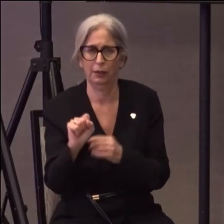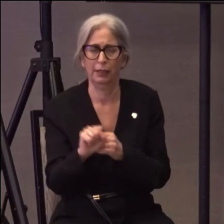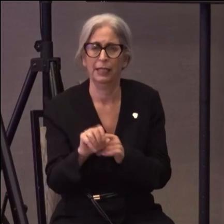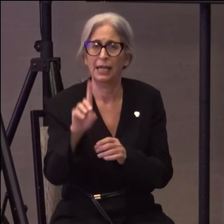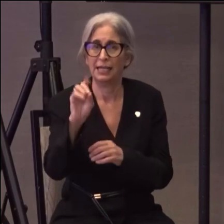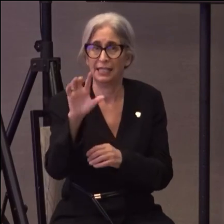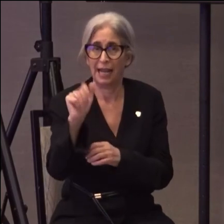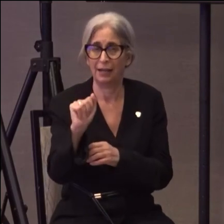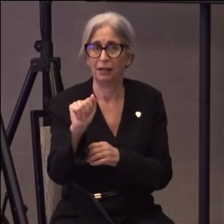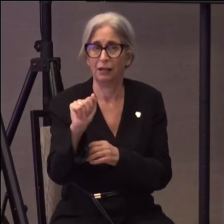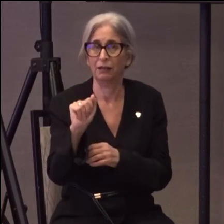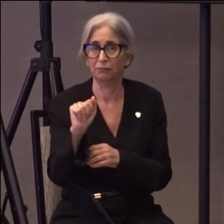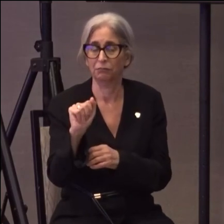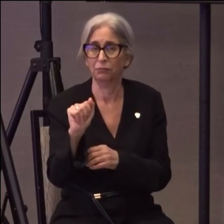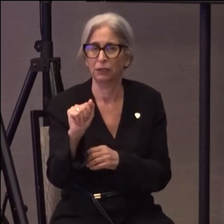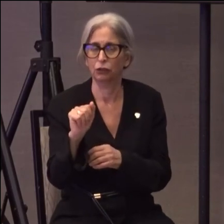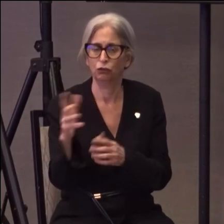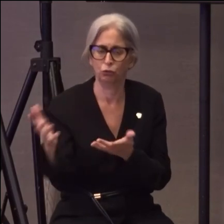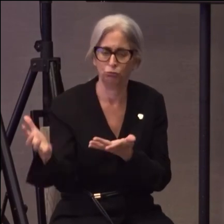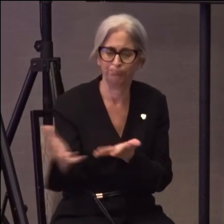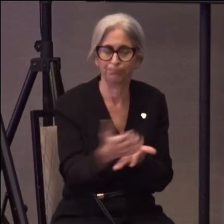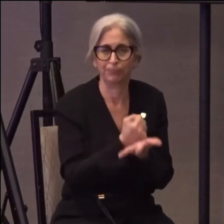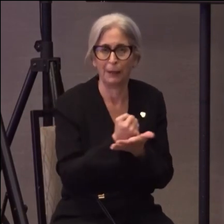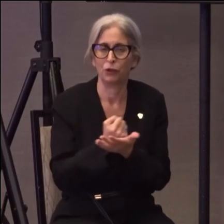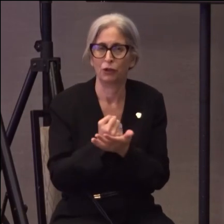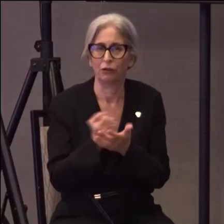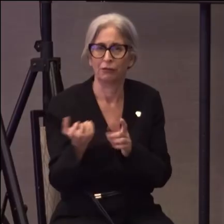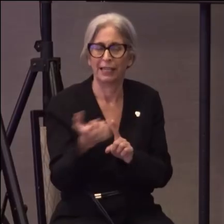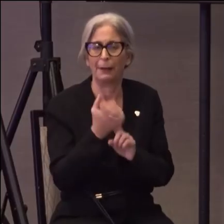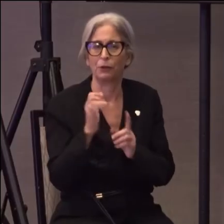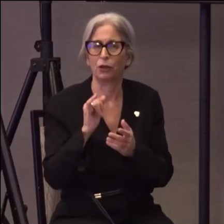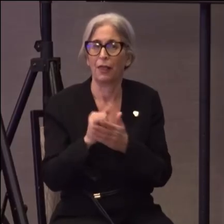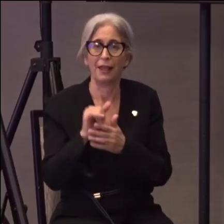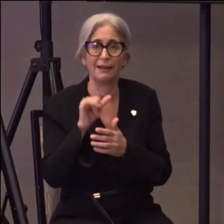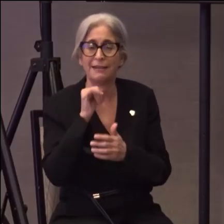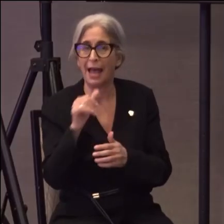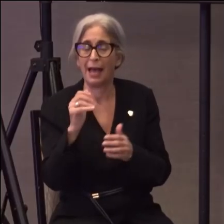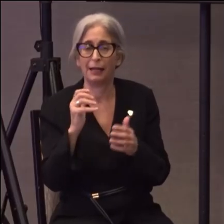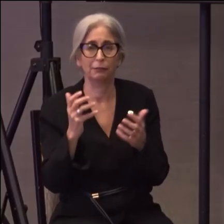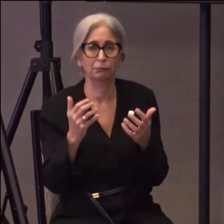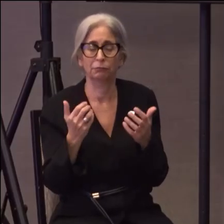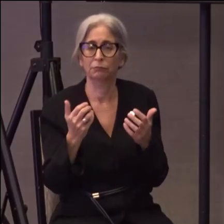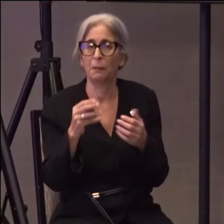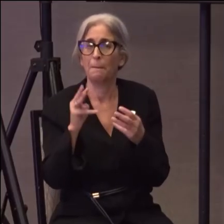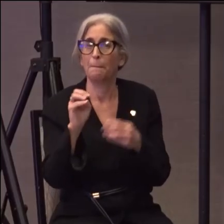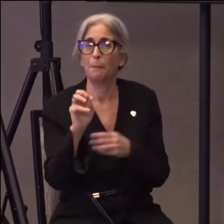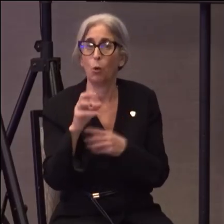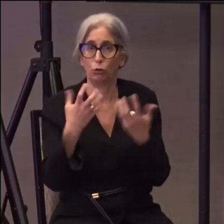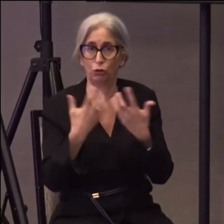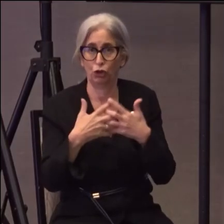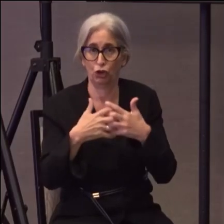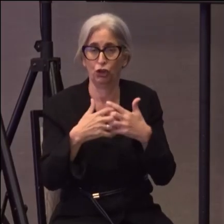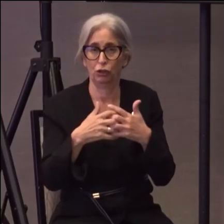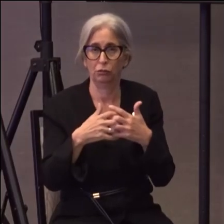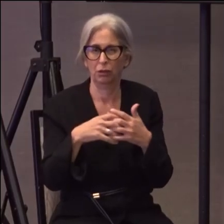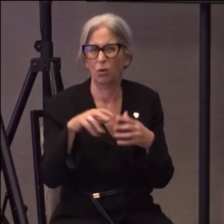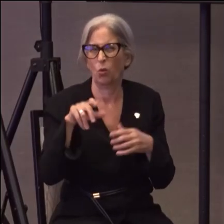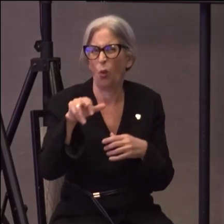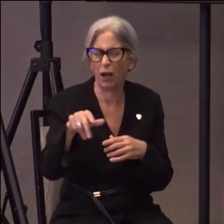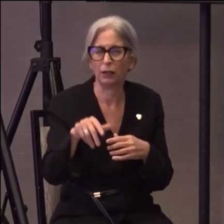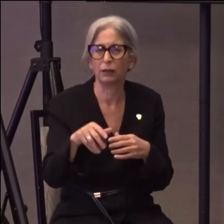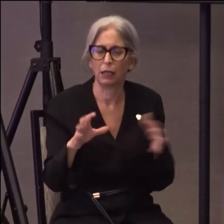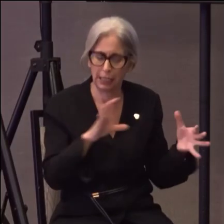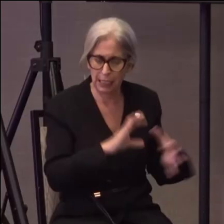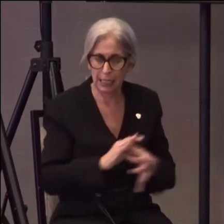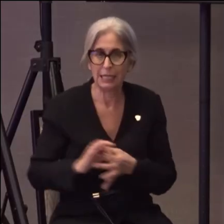data discourse to capture those unmet non-motorized travelers' needs. And then we connect